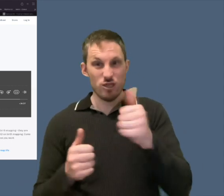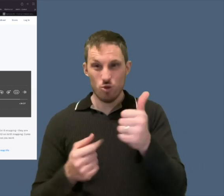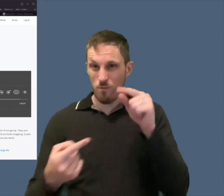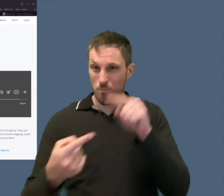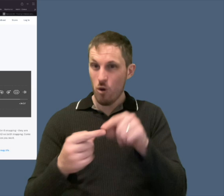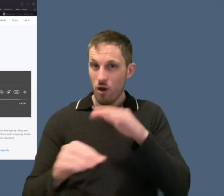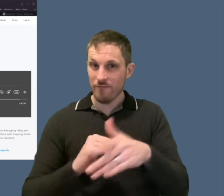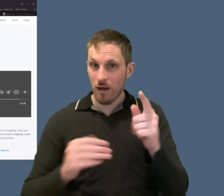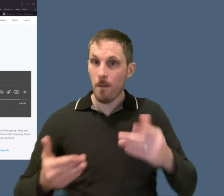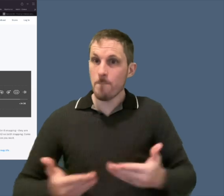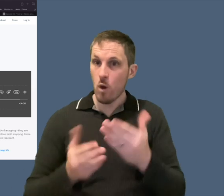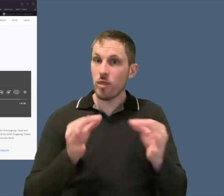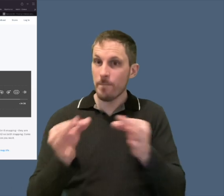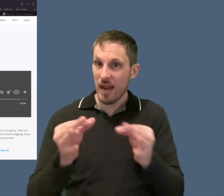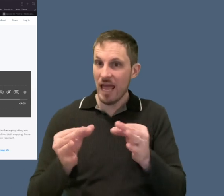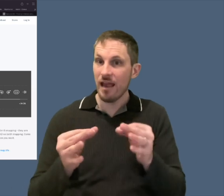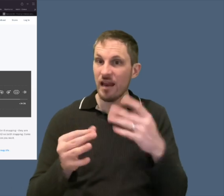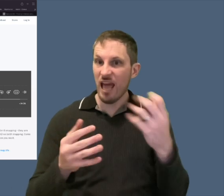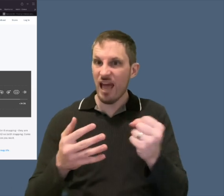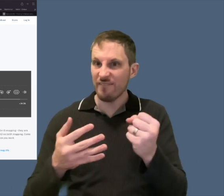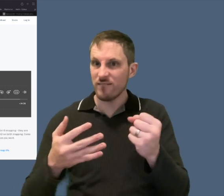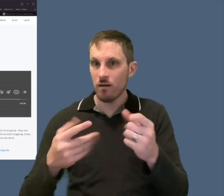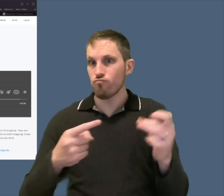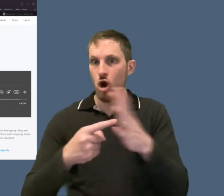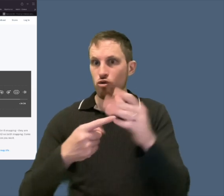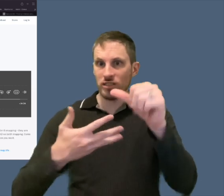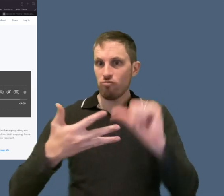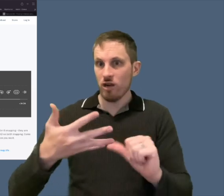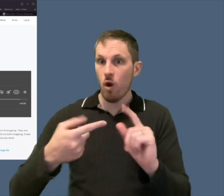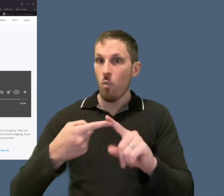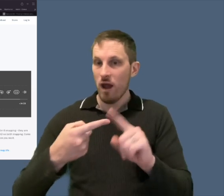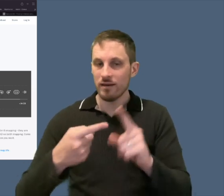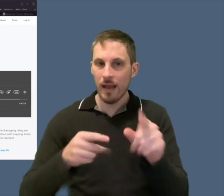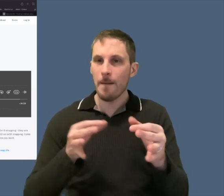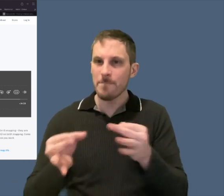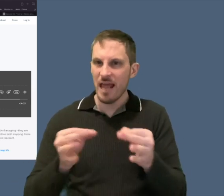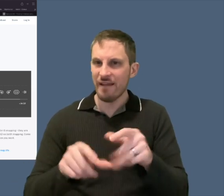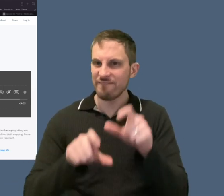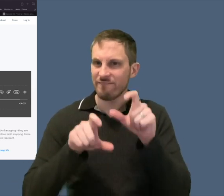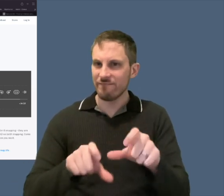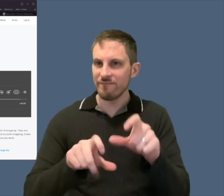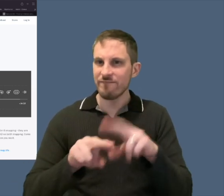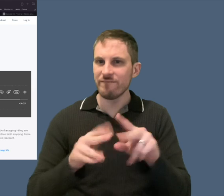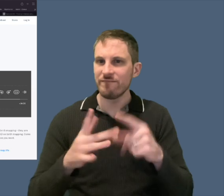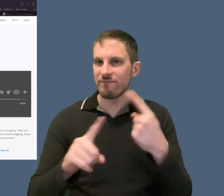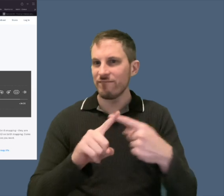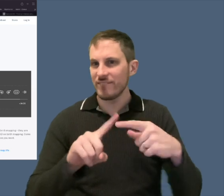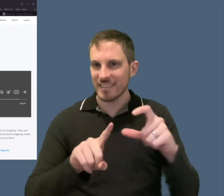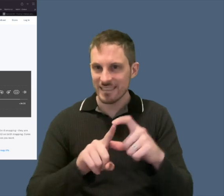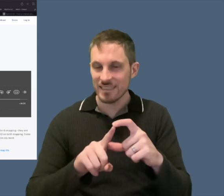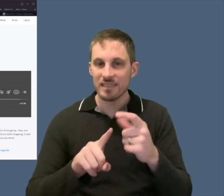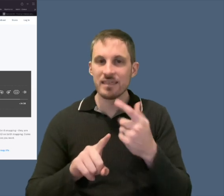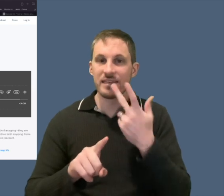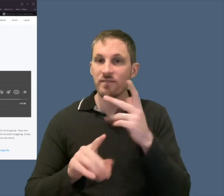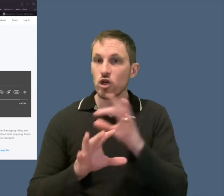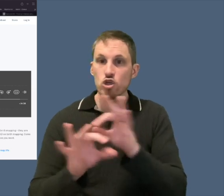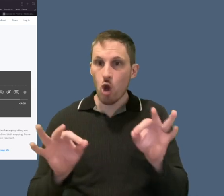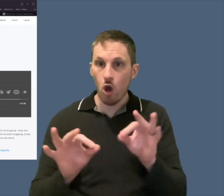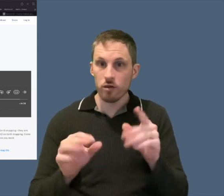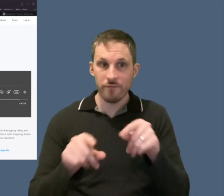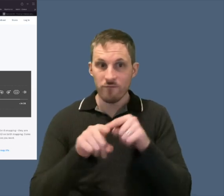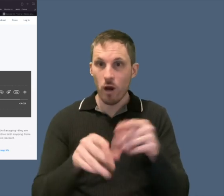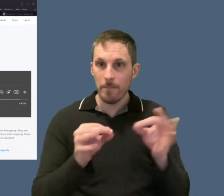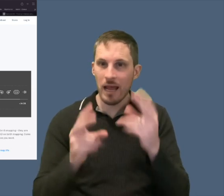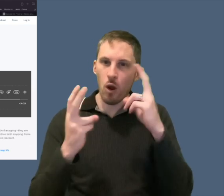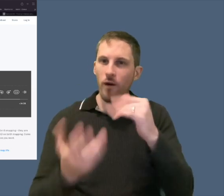plans. So one of the problems was plan being fixed. If it's not the thing that you planned, then it's a failure.